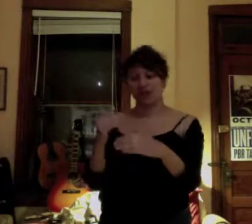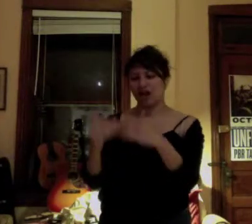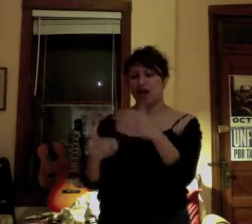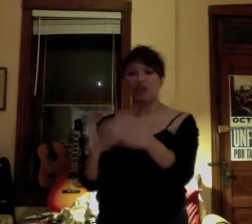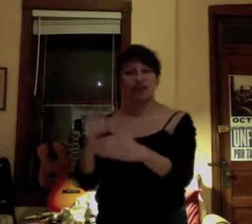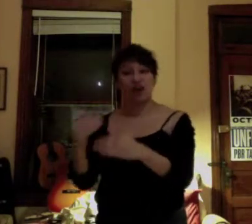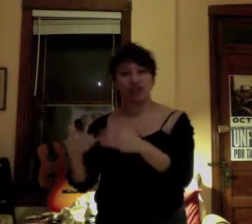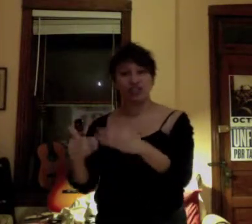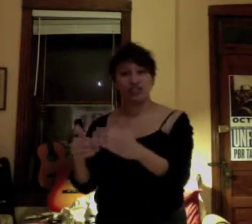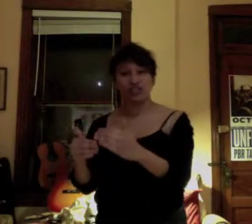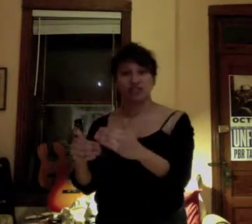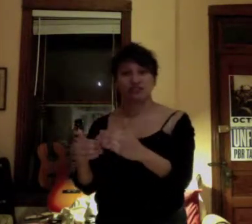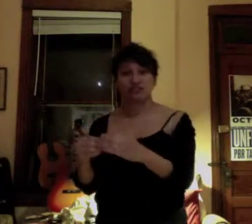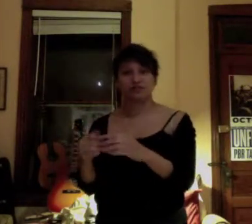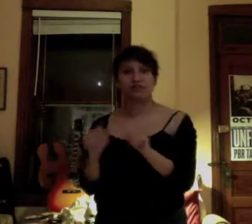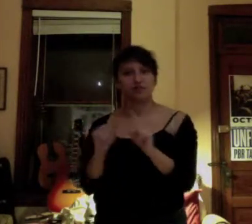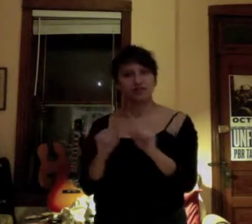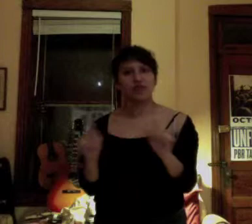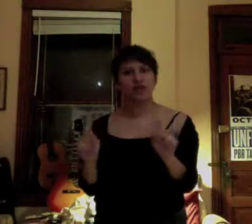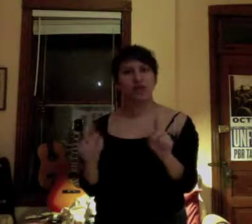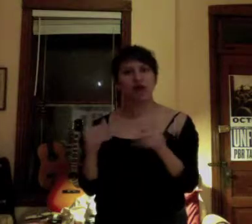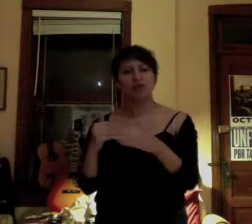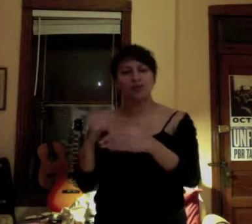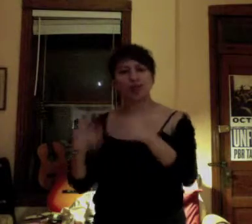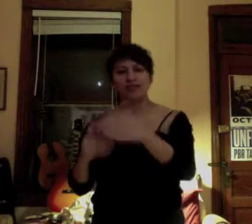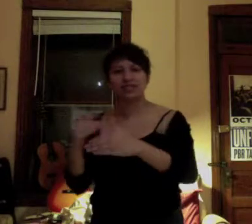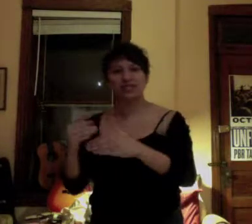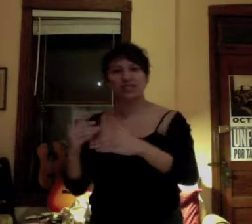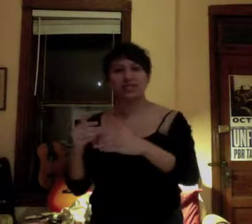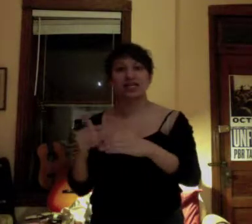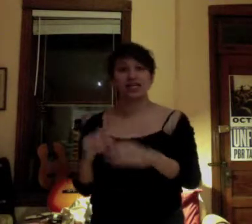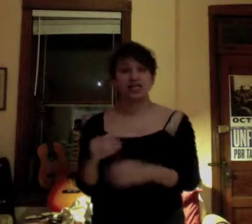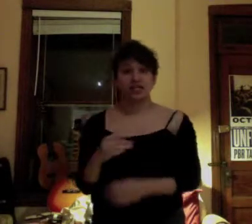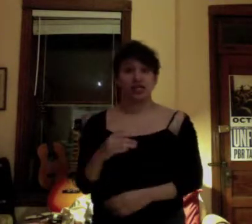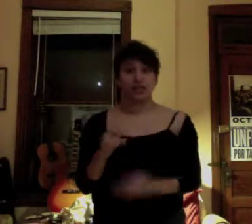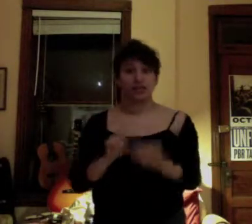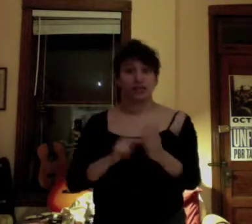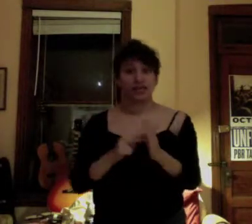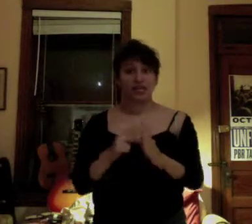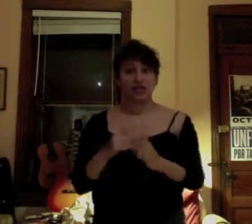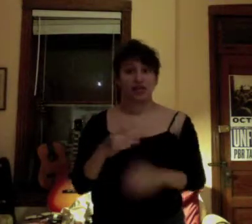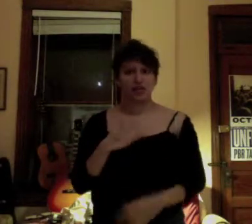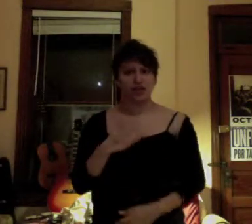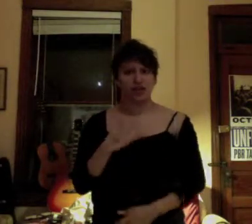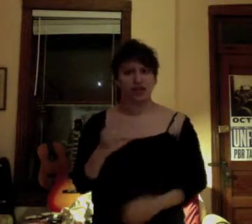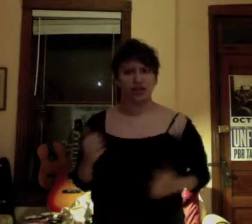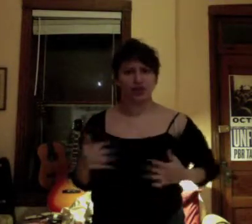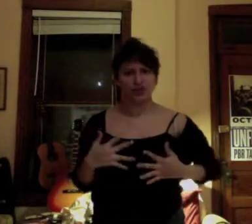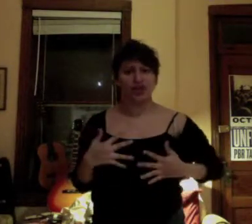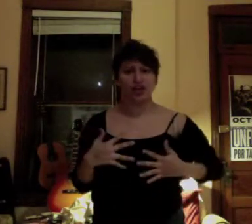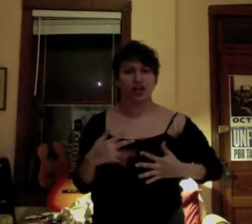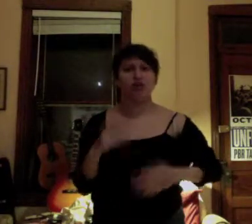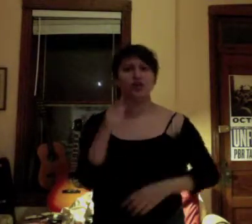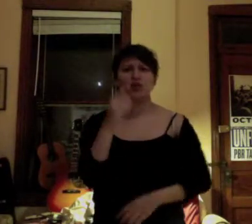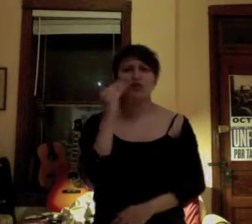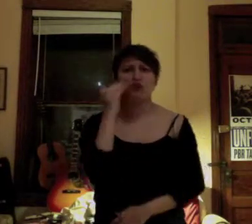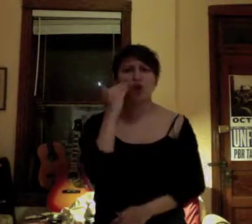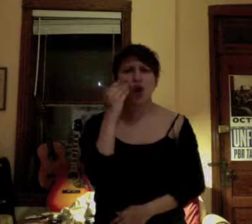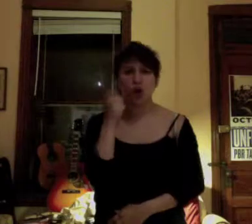growth opportunity ahead. So when you felt the fear, you would know that you're actually moving in the right